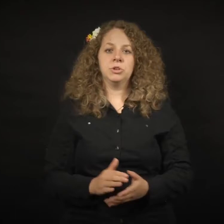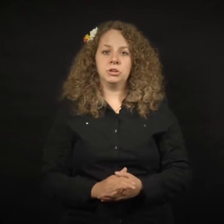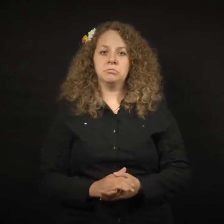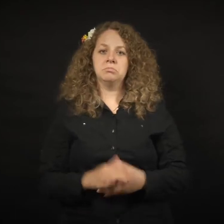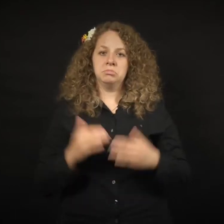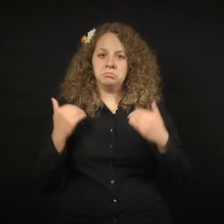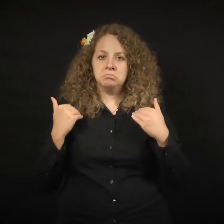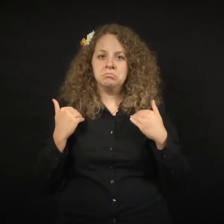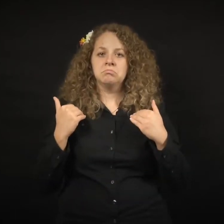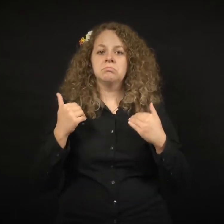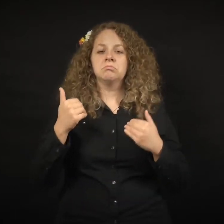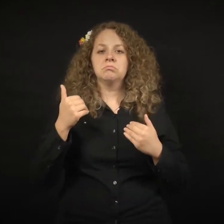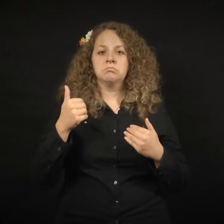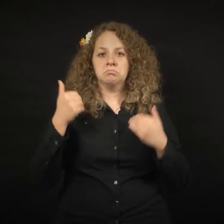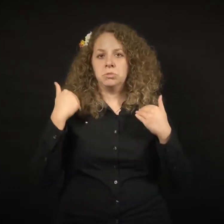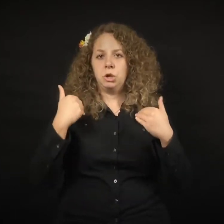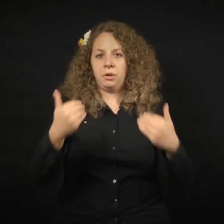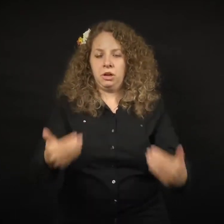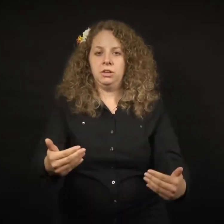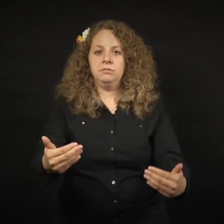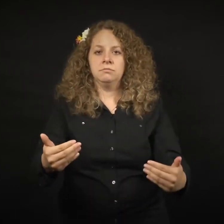Or going on.